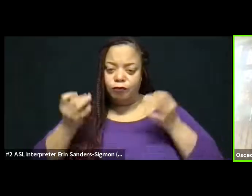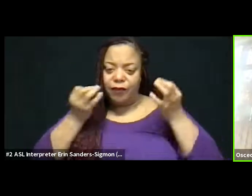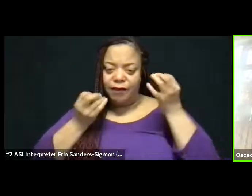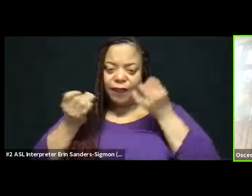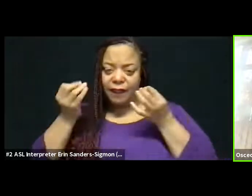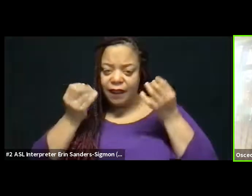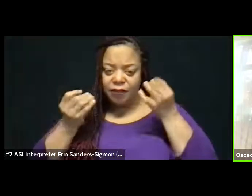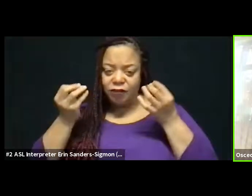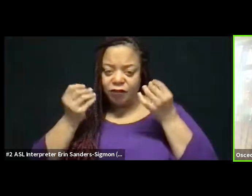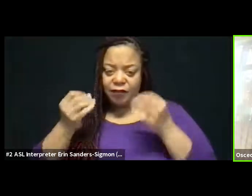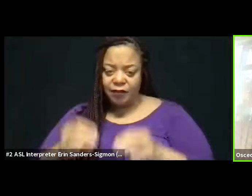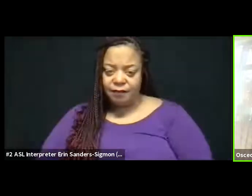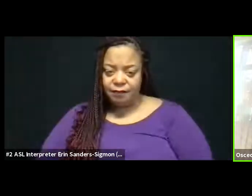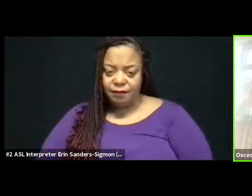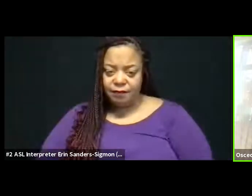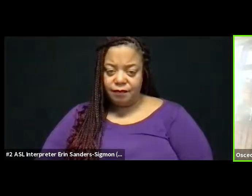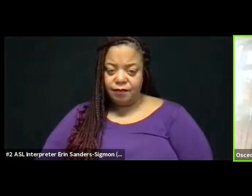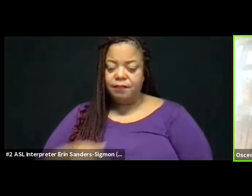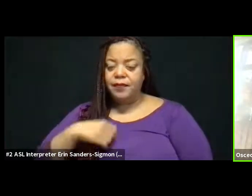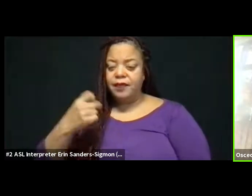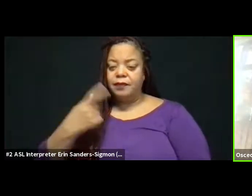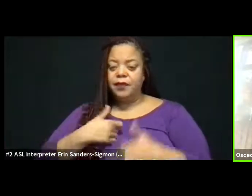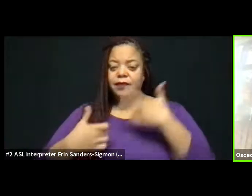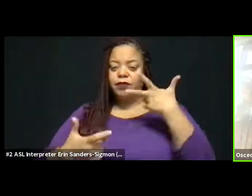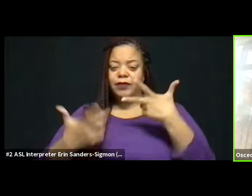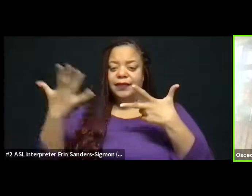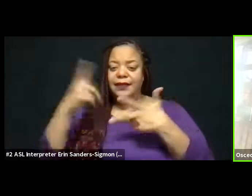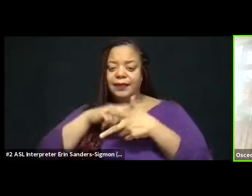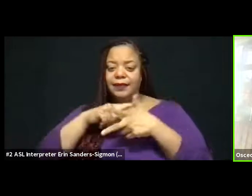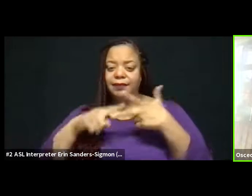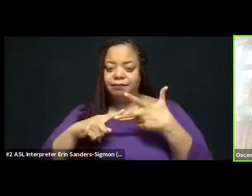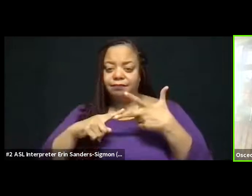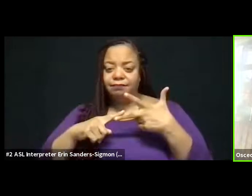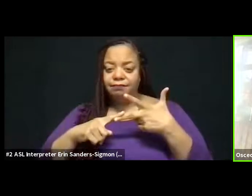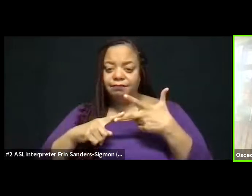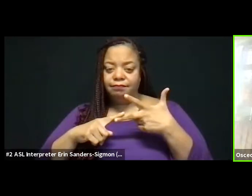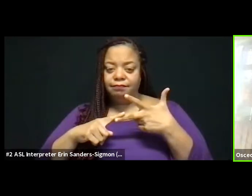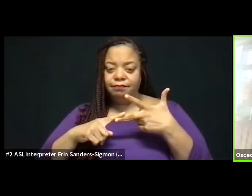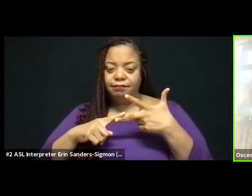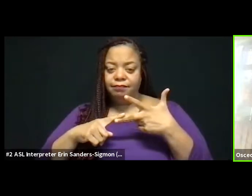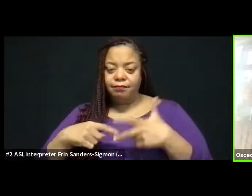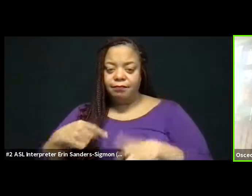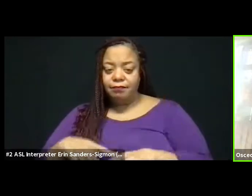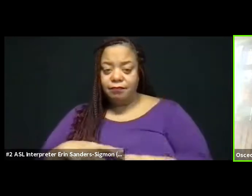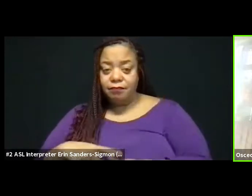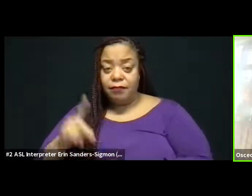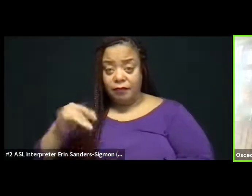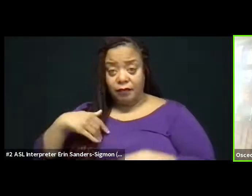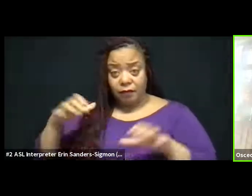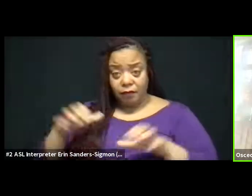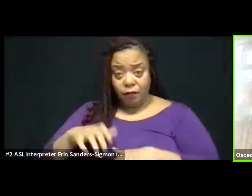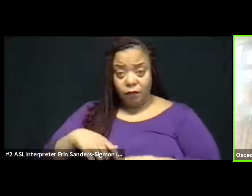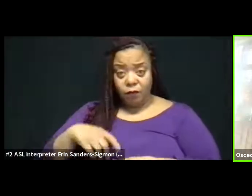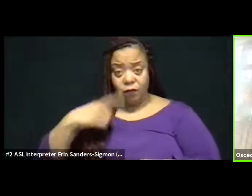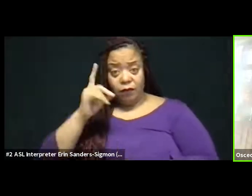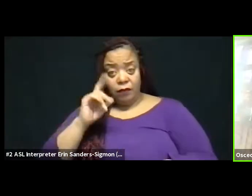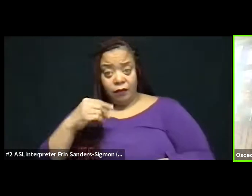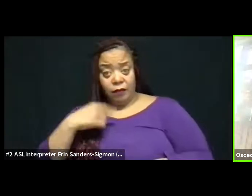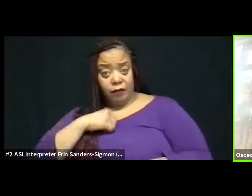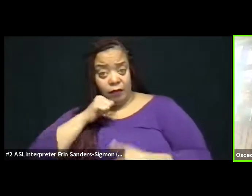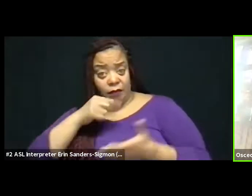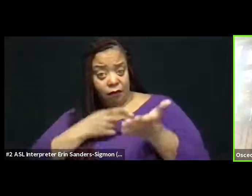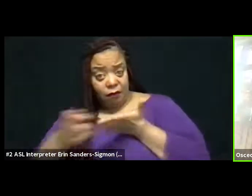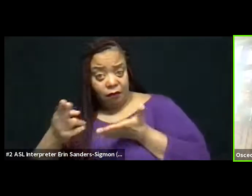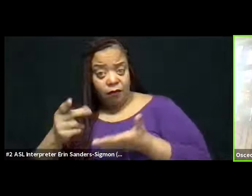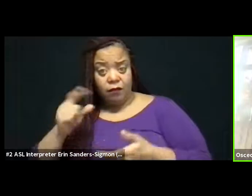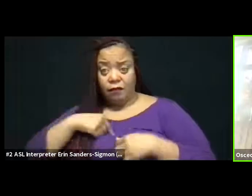was I selfish? And I think in that practice, it's not perfect all the time, but it can help me gain awareness into